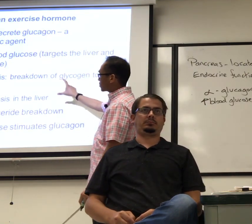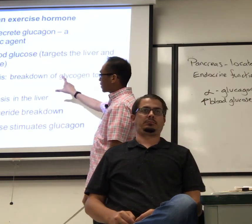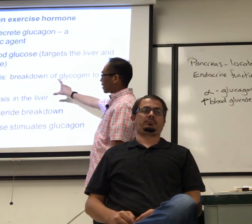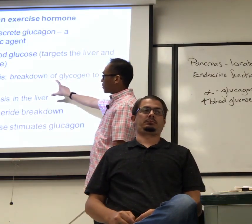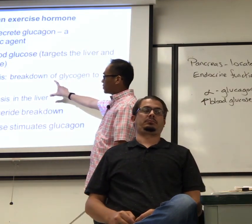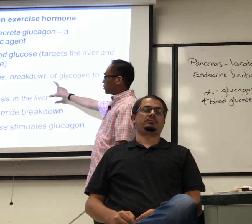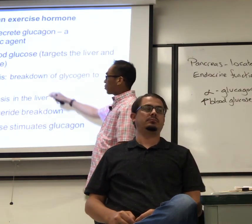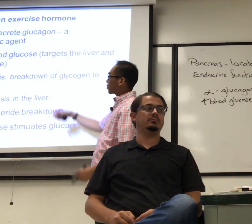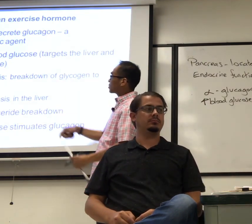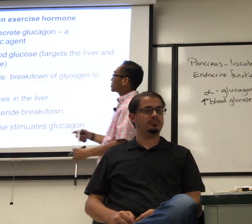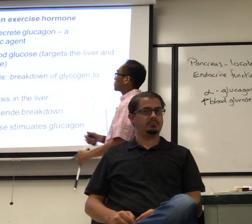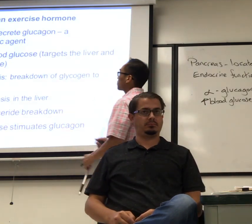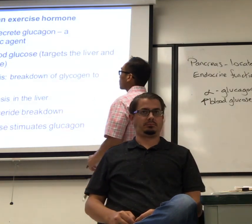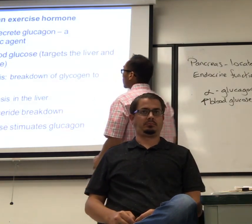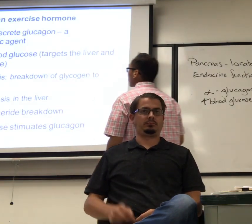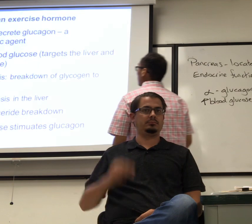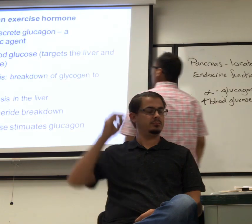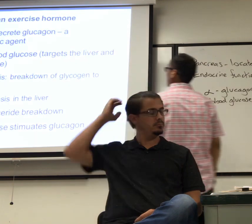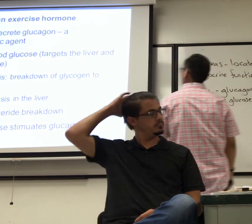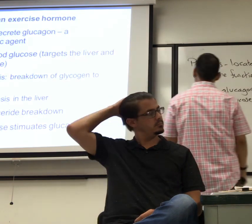workout.